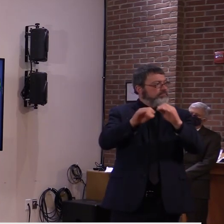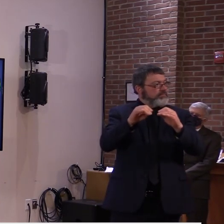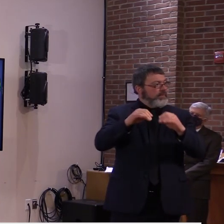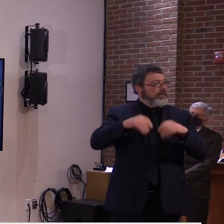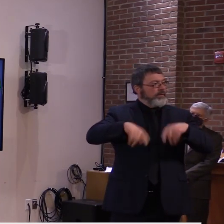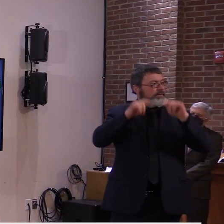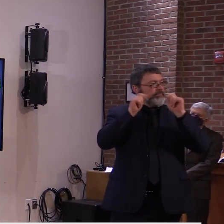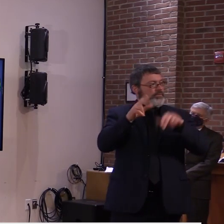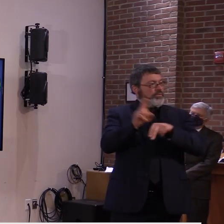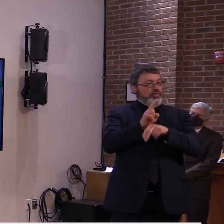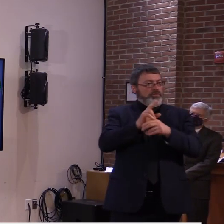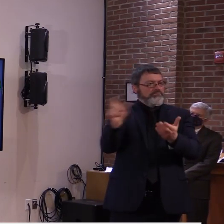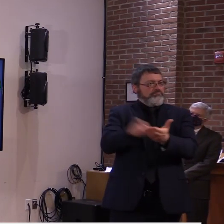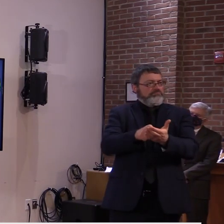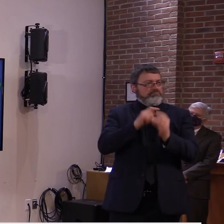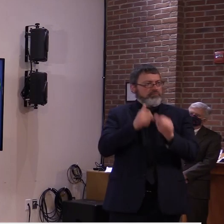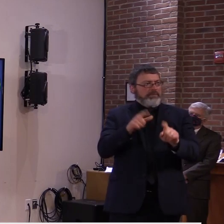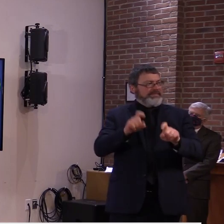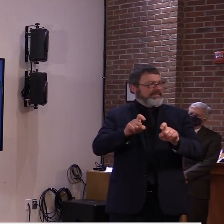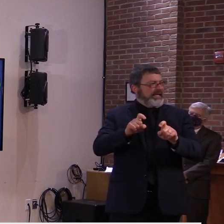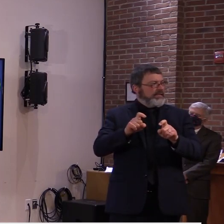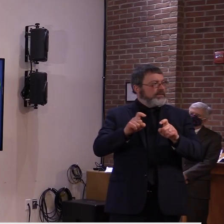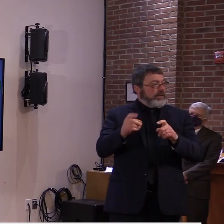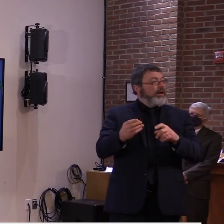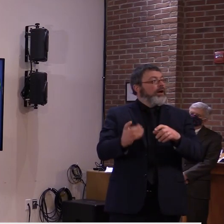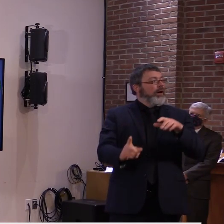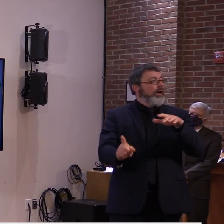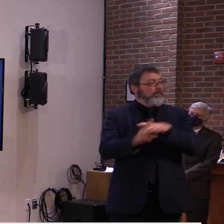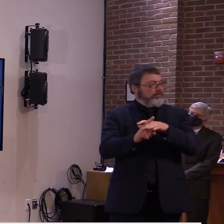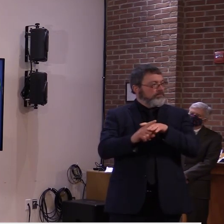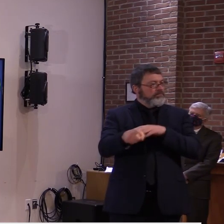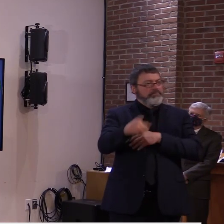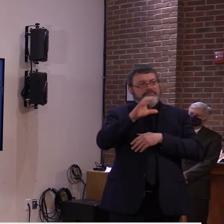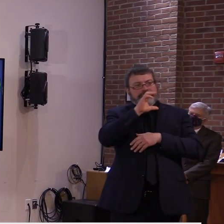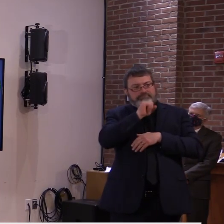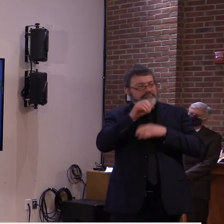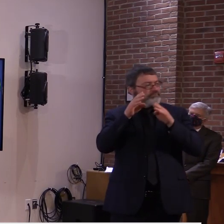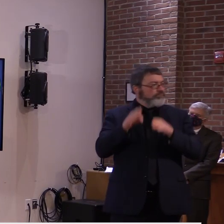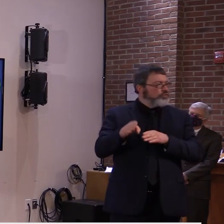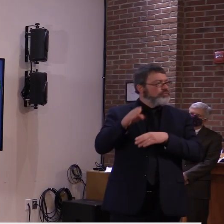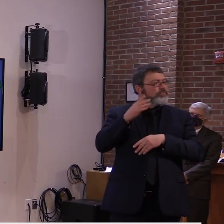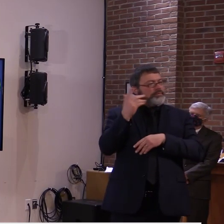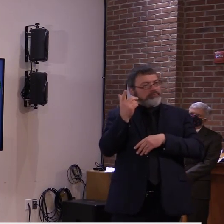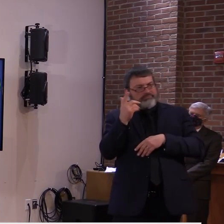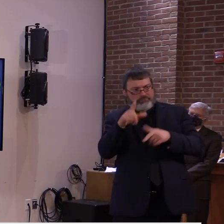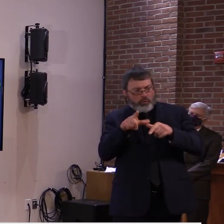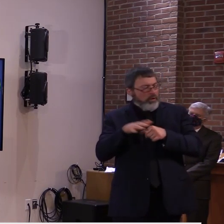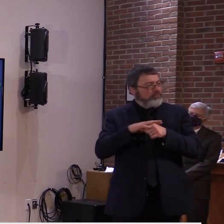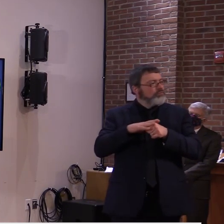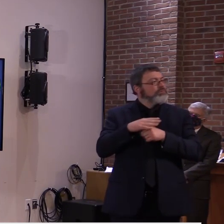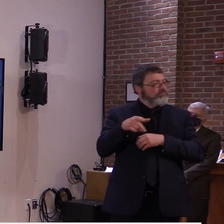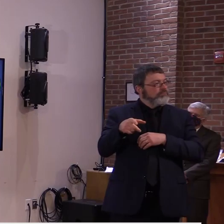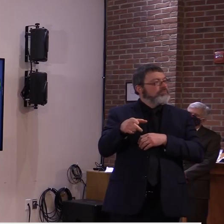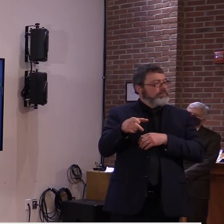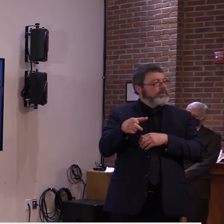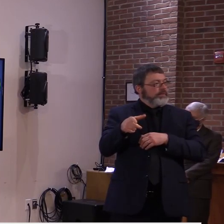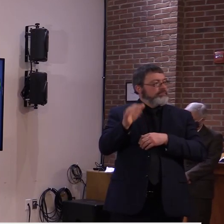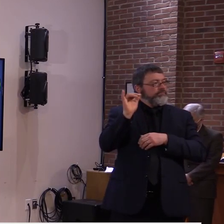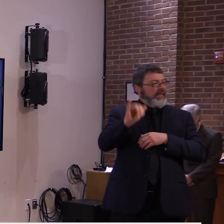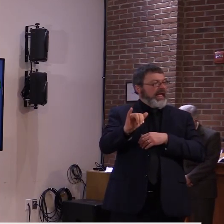trouble breathing. And I don't know if they did a rapid antigen test or whatever to like protect the first